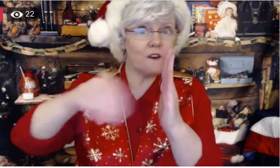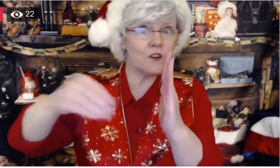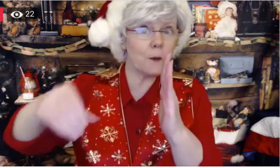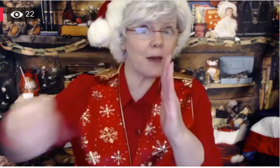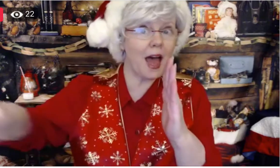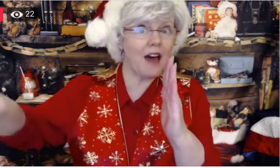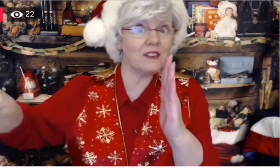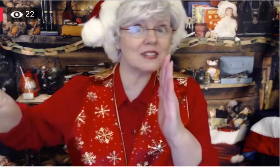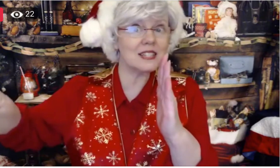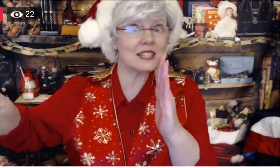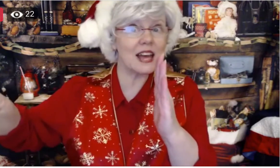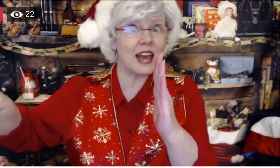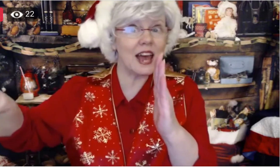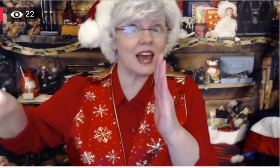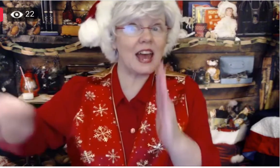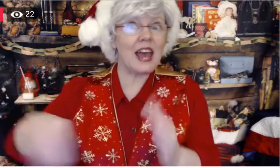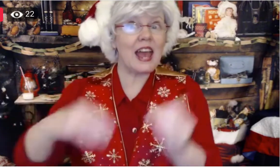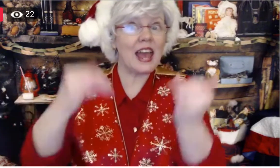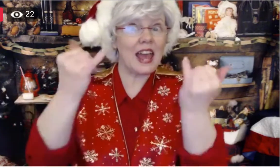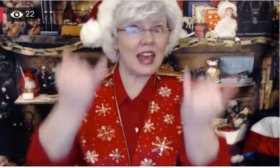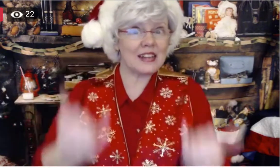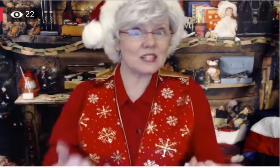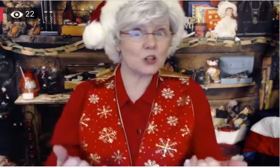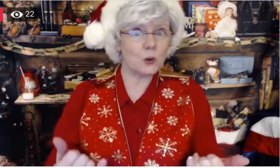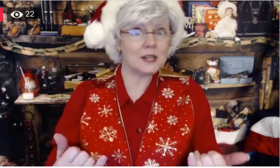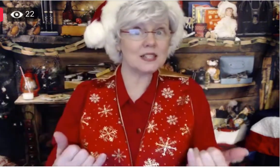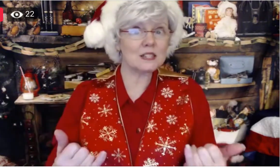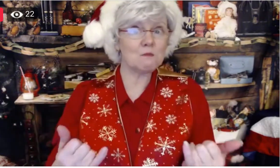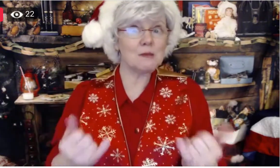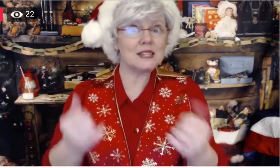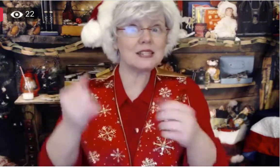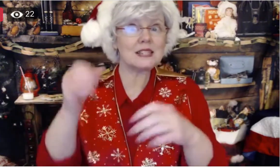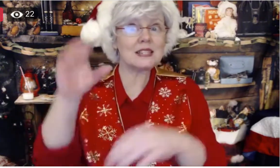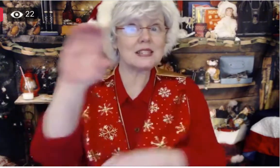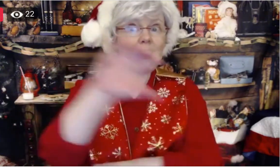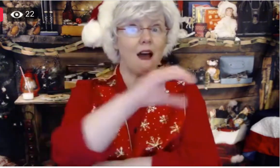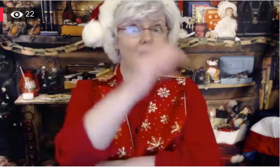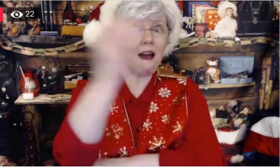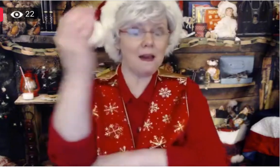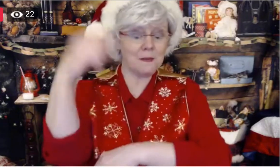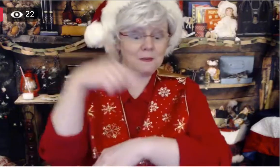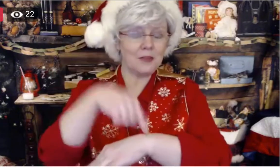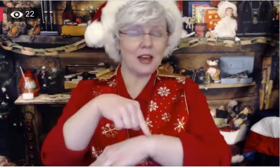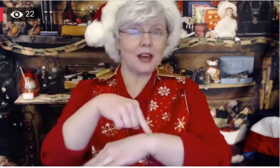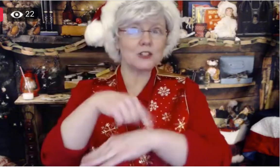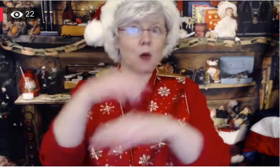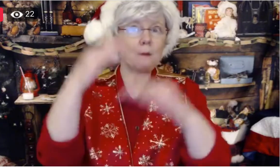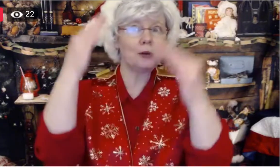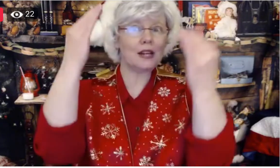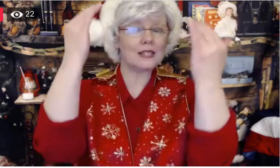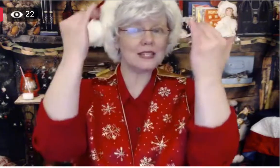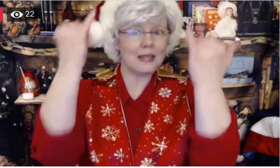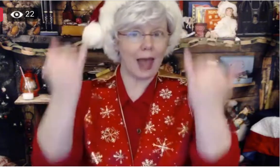silver bells, it's Christmas time. So I put it's